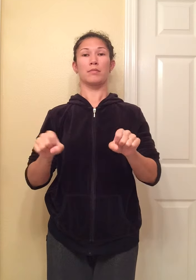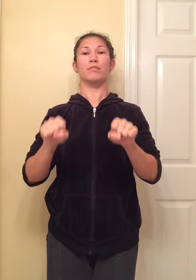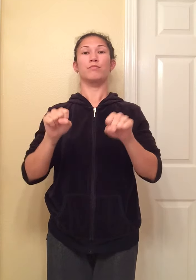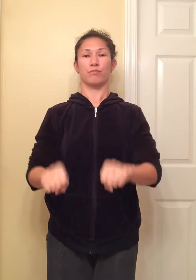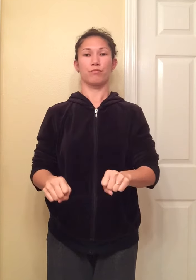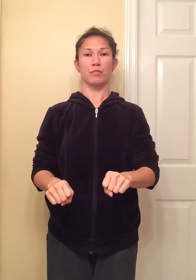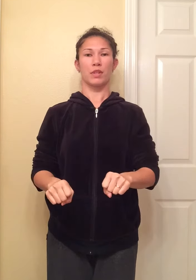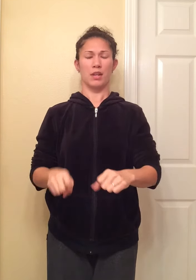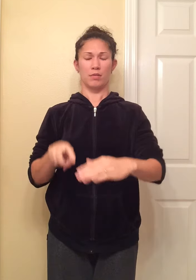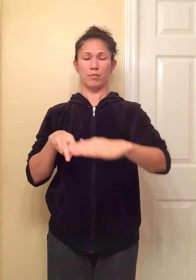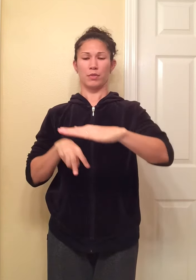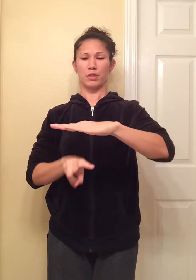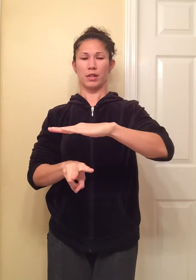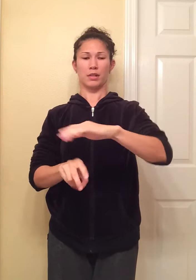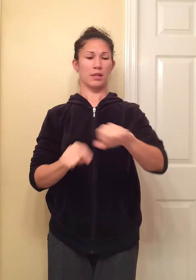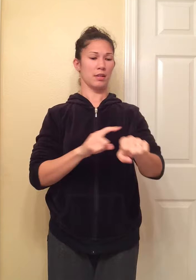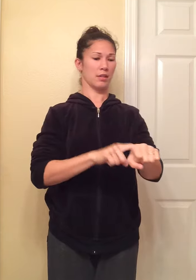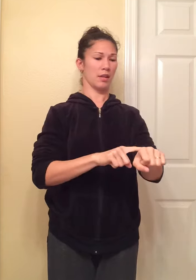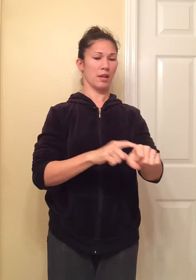might occur.